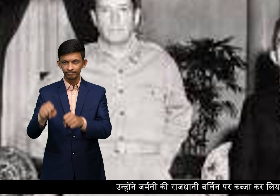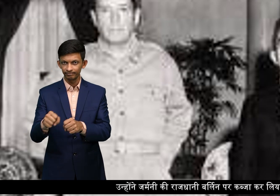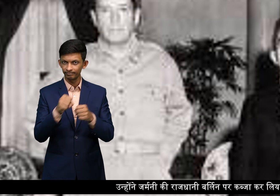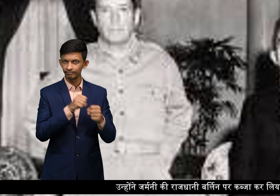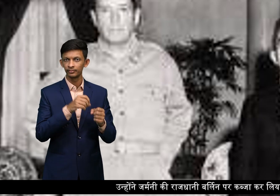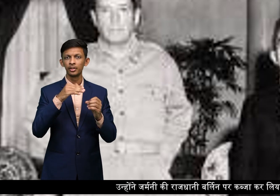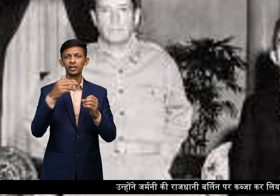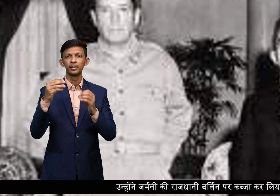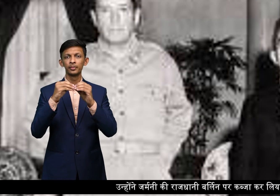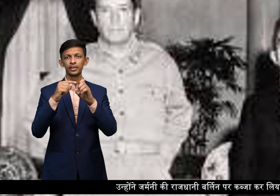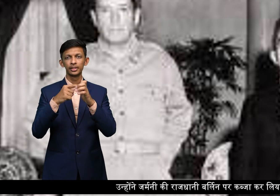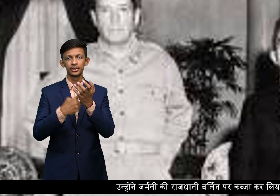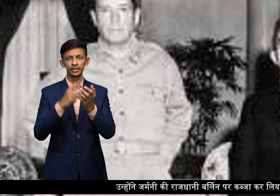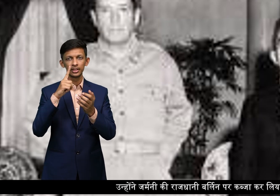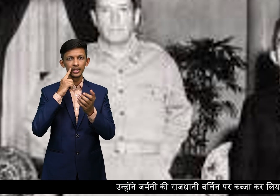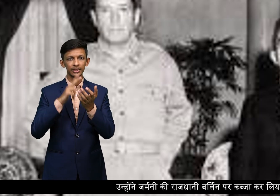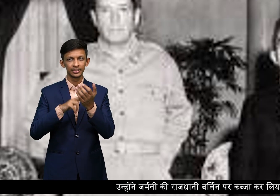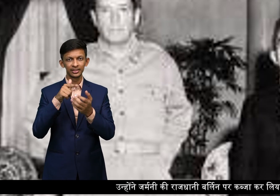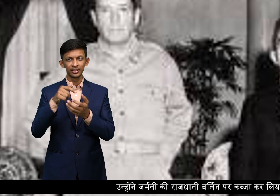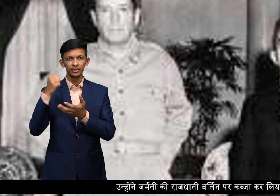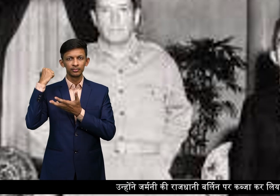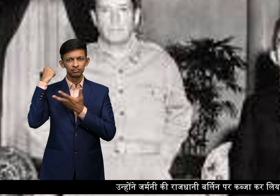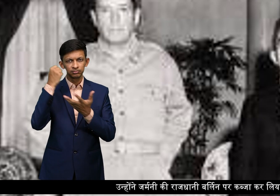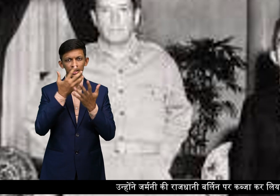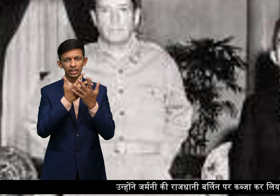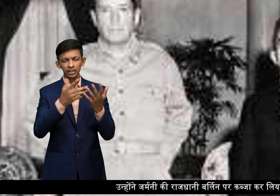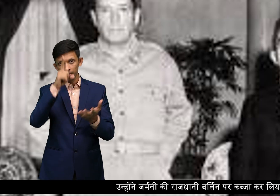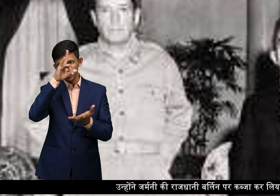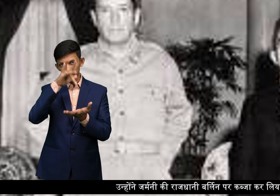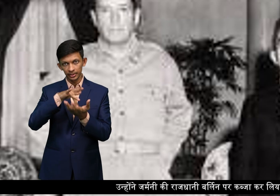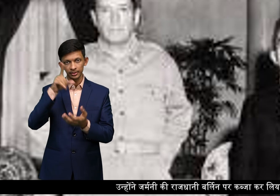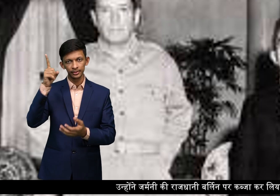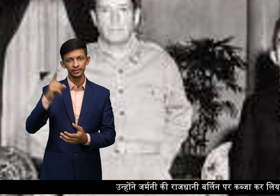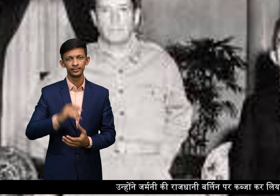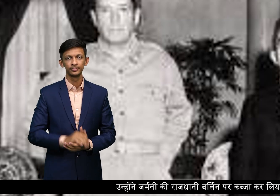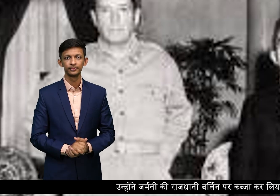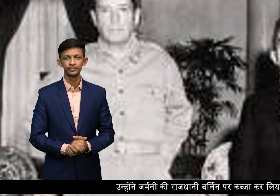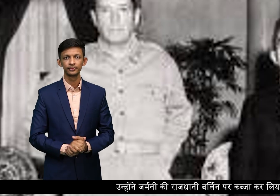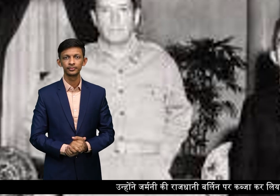They captured Berlin, the capital of Germany.